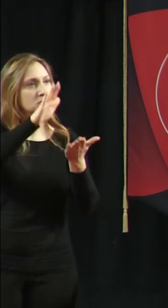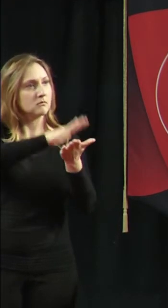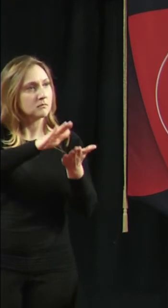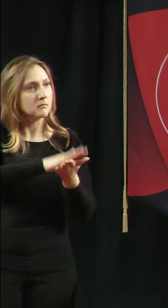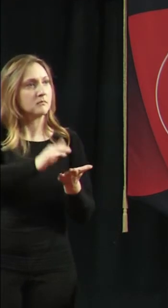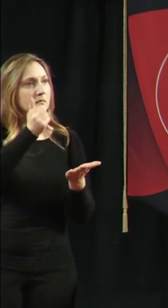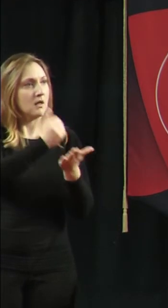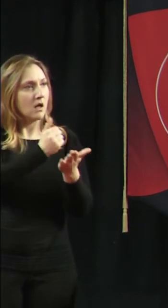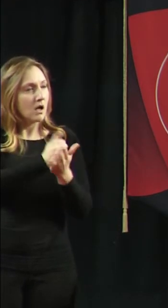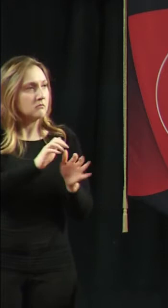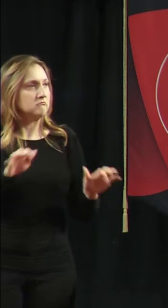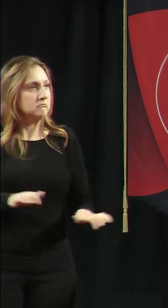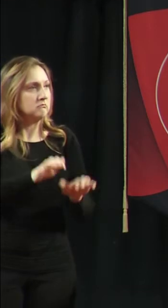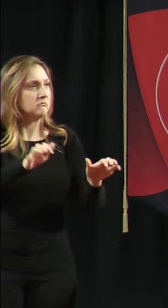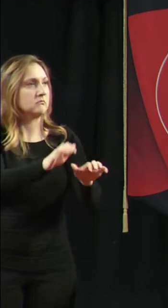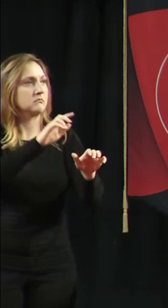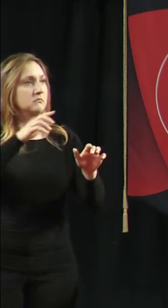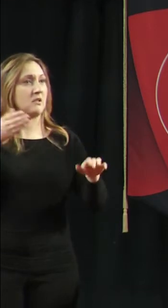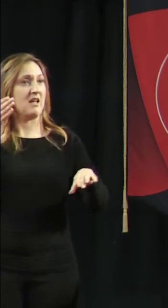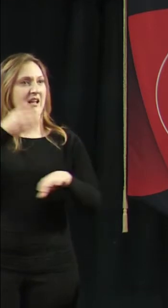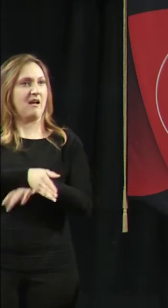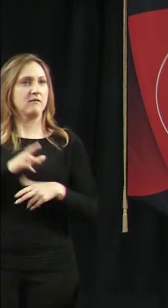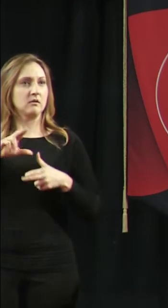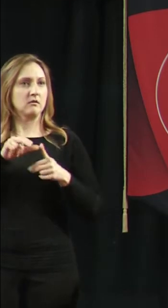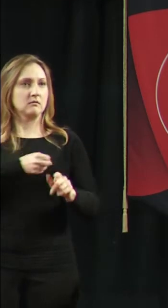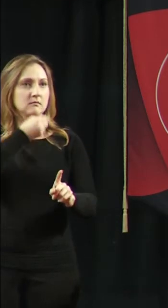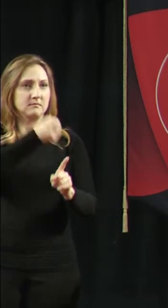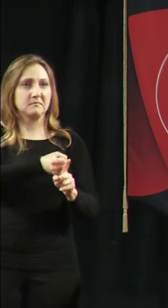rebuilding efforts in the wake of Hurricane Harvey.